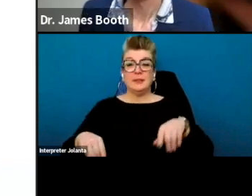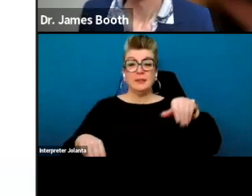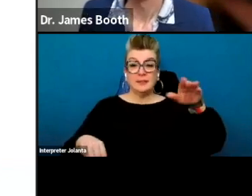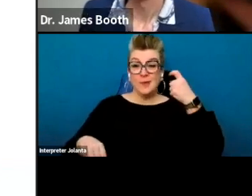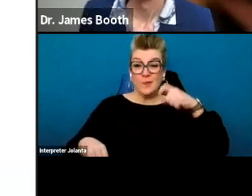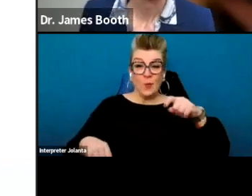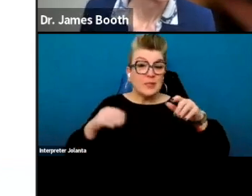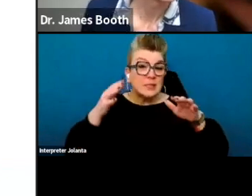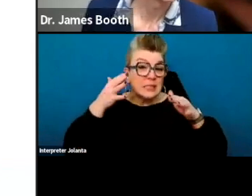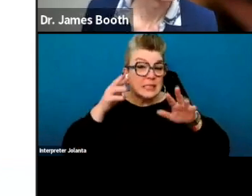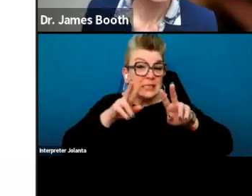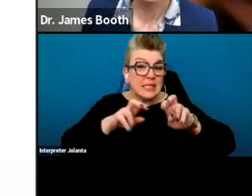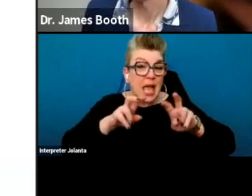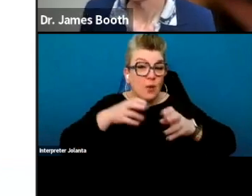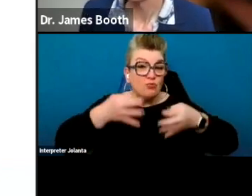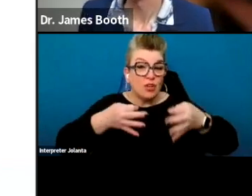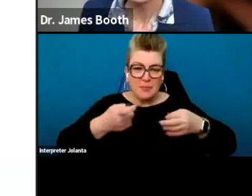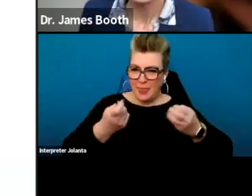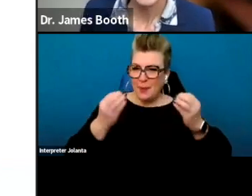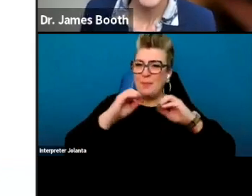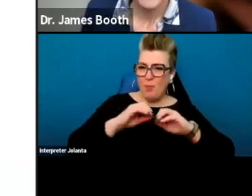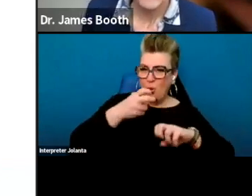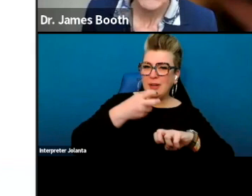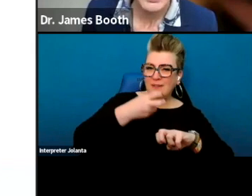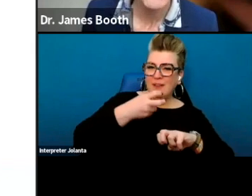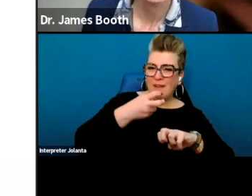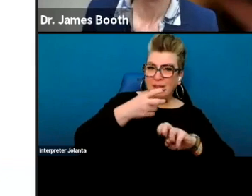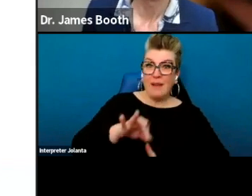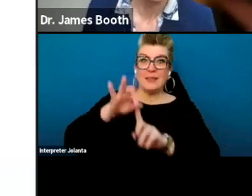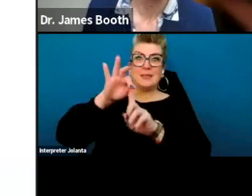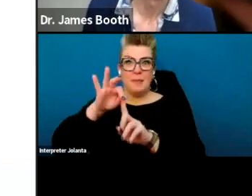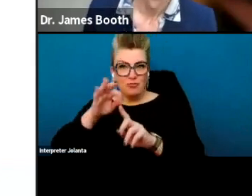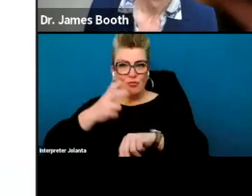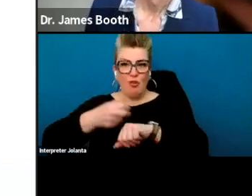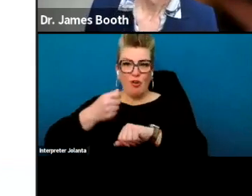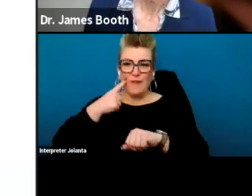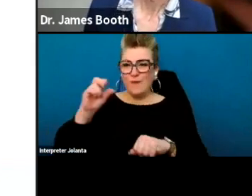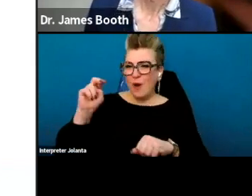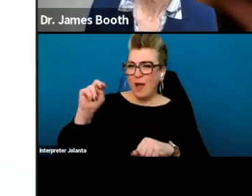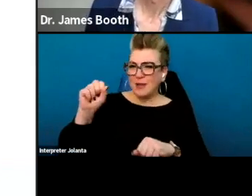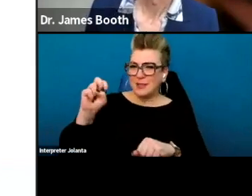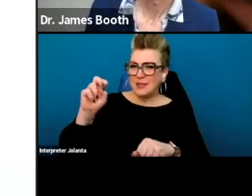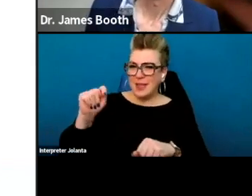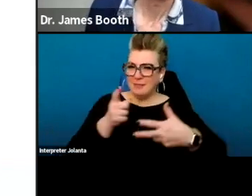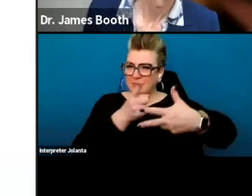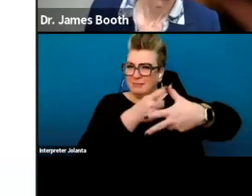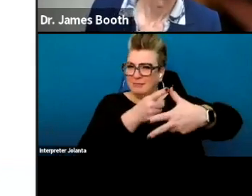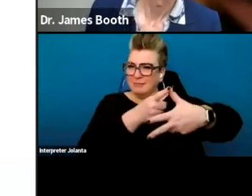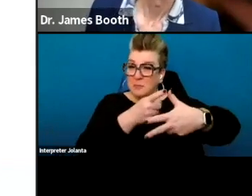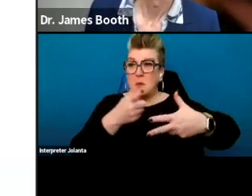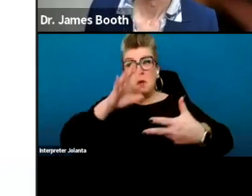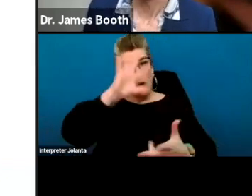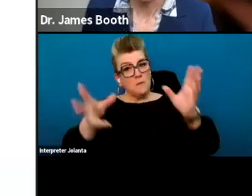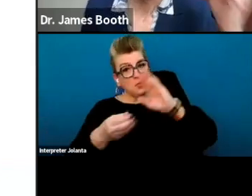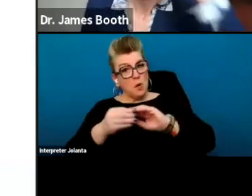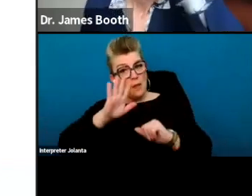more difficult, especially for the onset condition. But overall, the 5-year-old children could